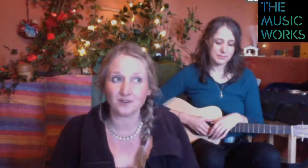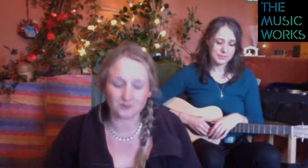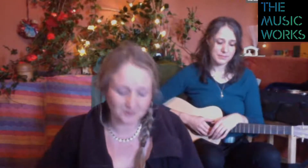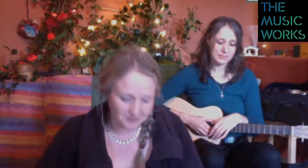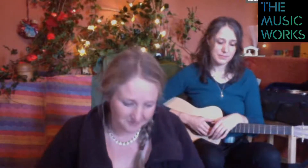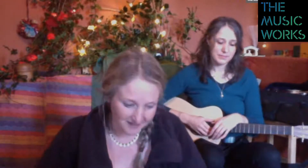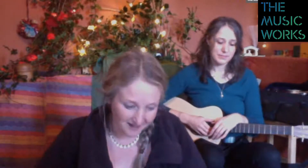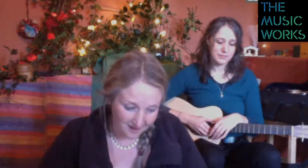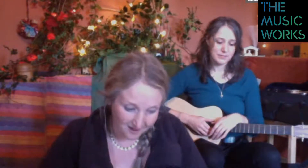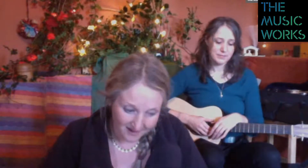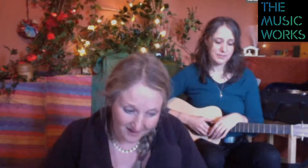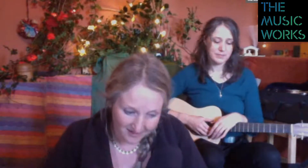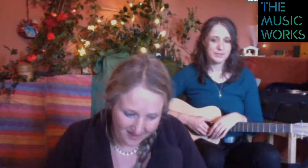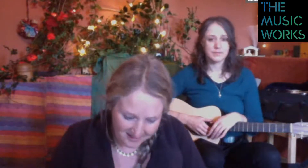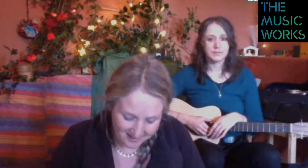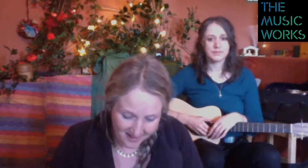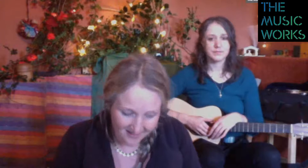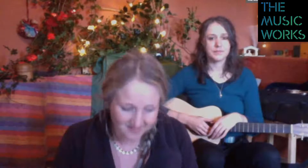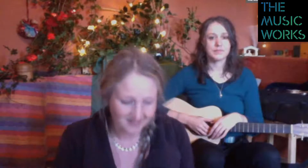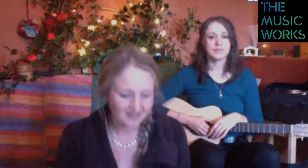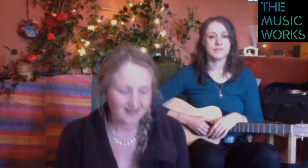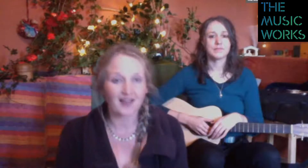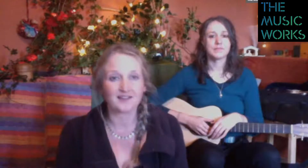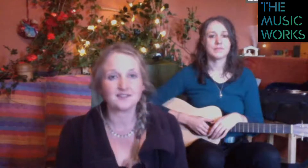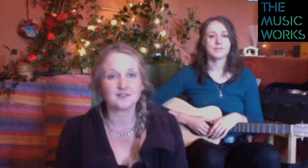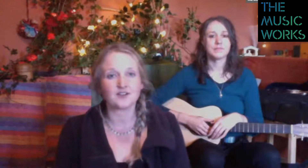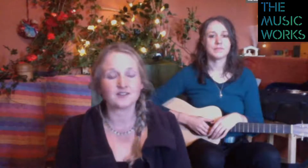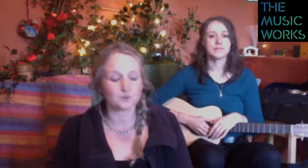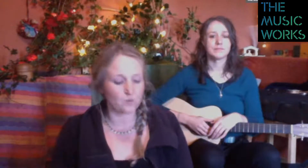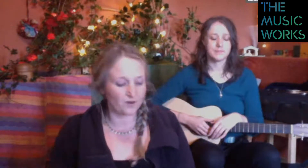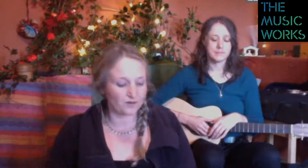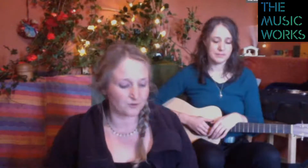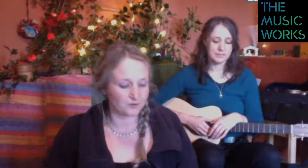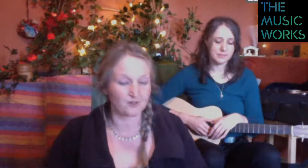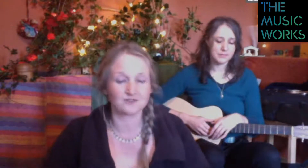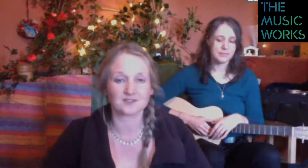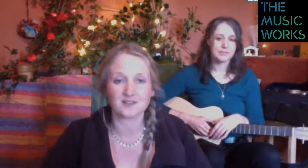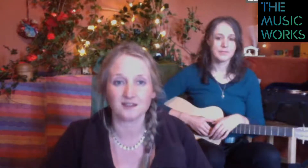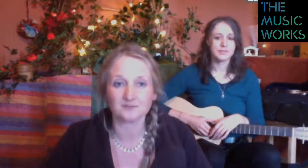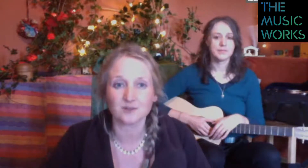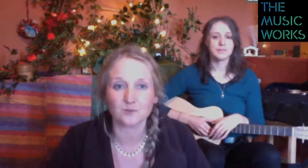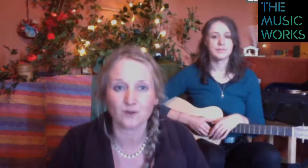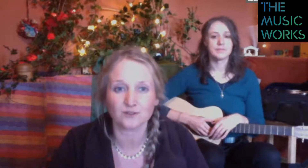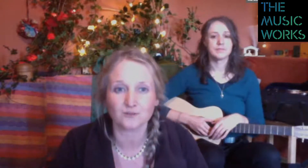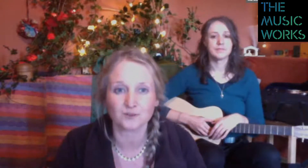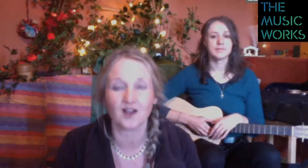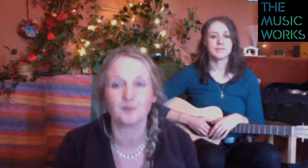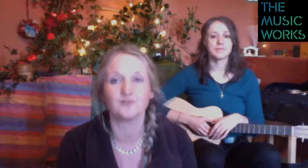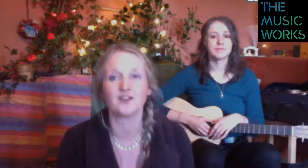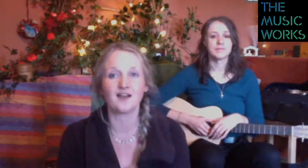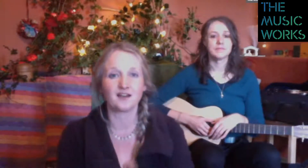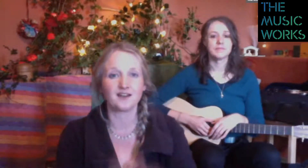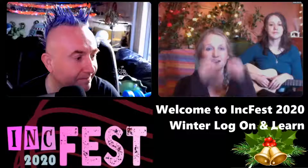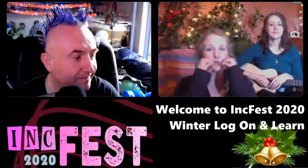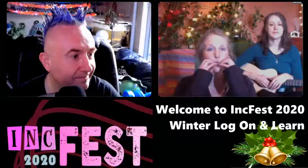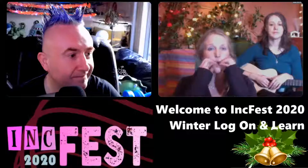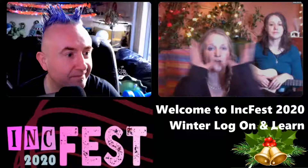used earlier this year. And I think it's a wonderful song to sing for a wonderful time of year. And it is